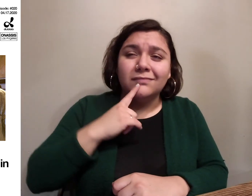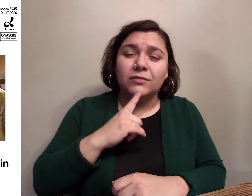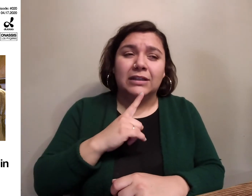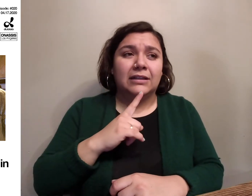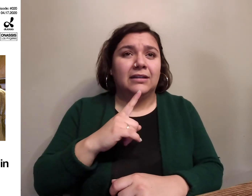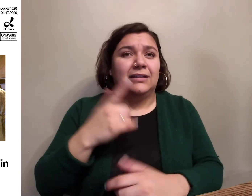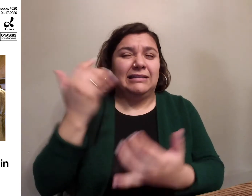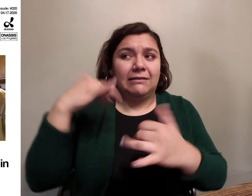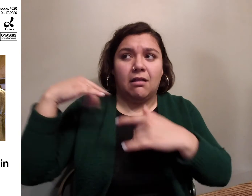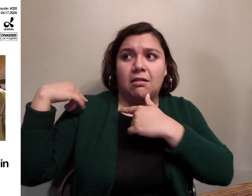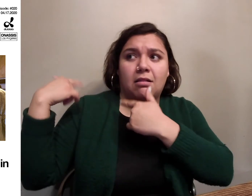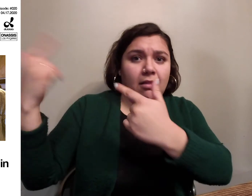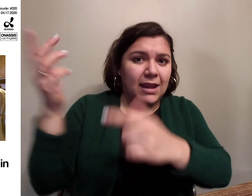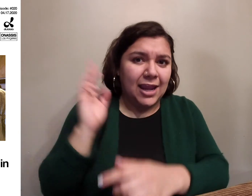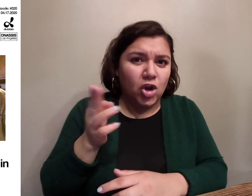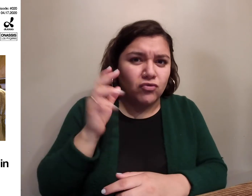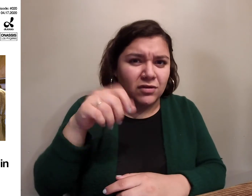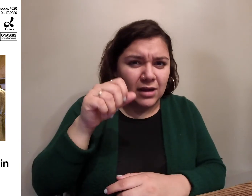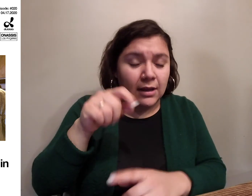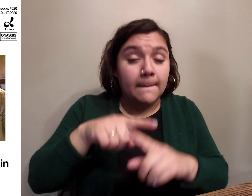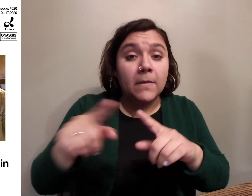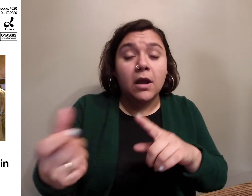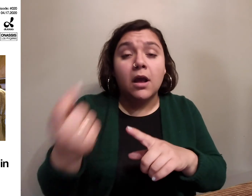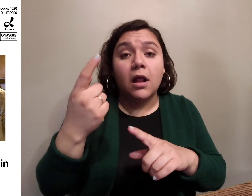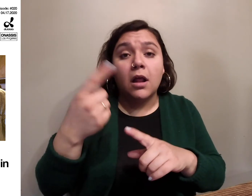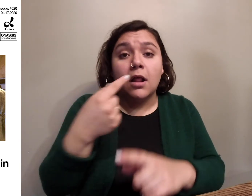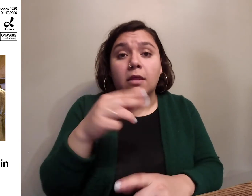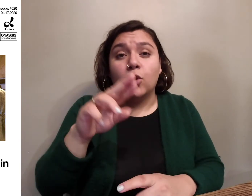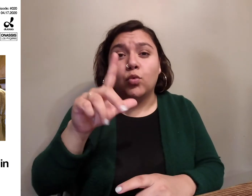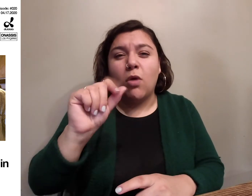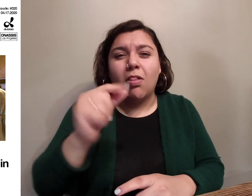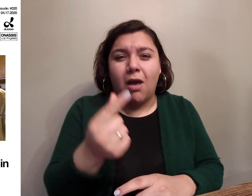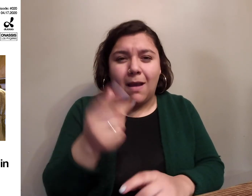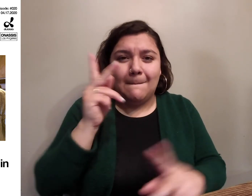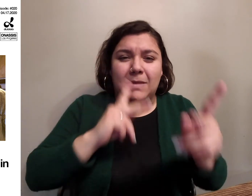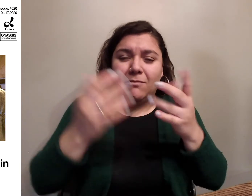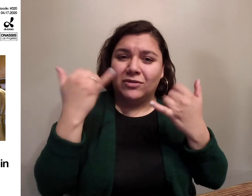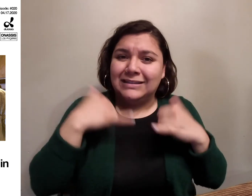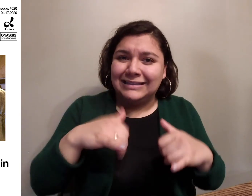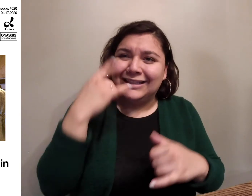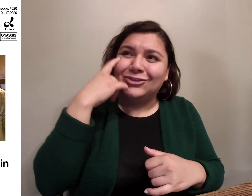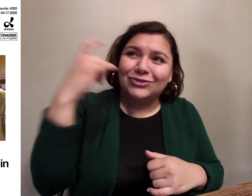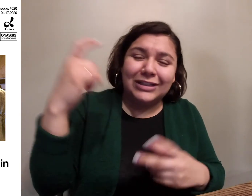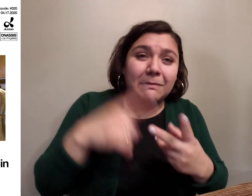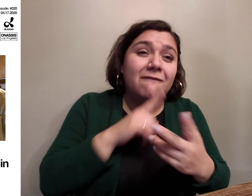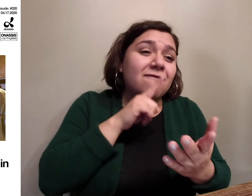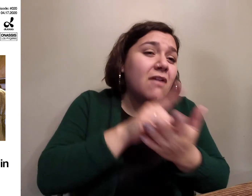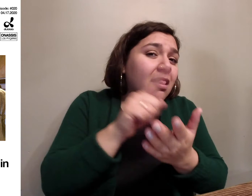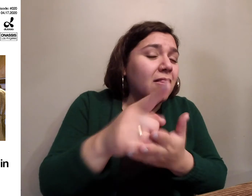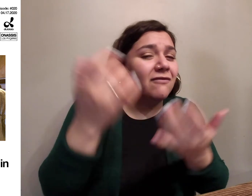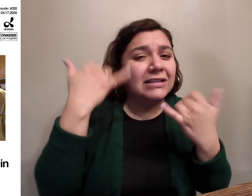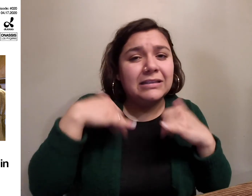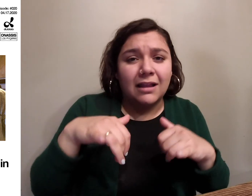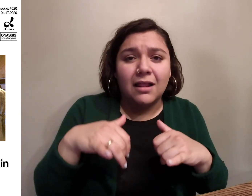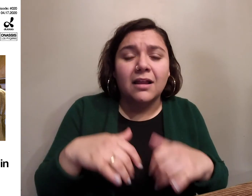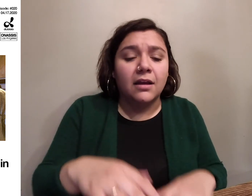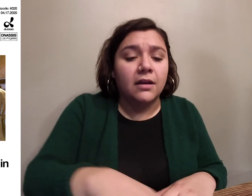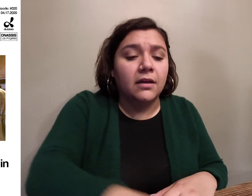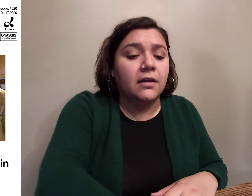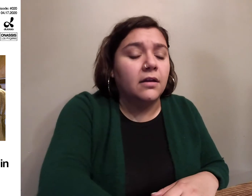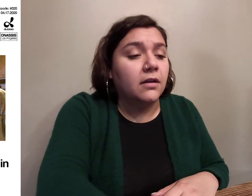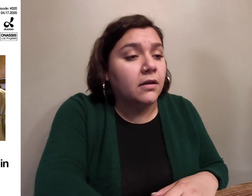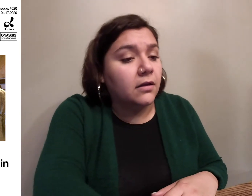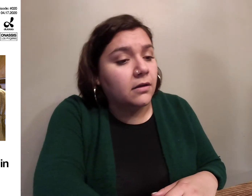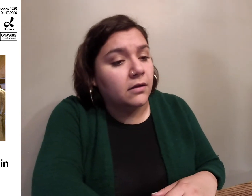true. Even in the Gulag, people still dream and fall in love. It's one thing you can't take away from us